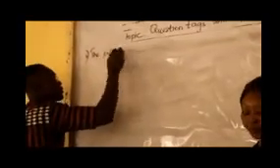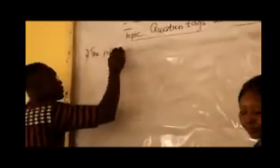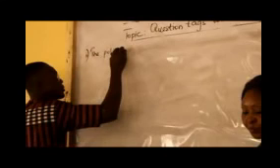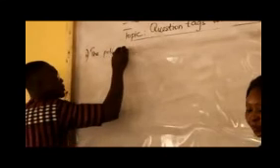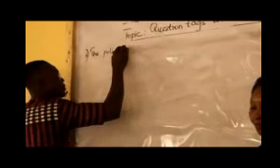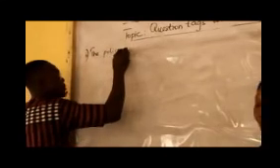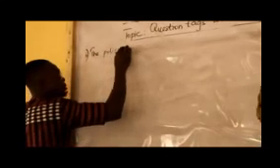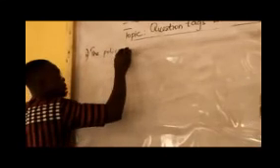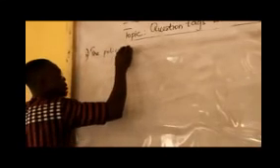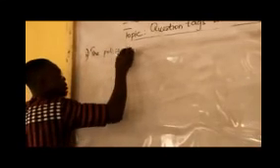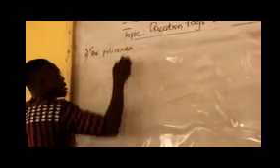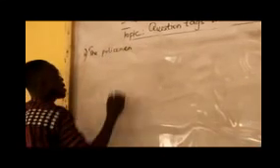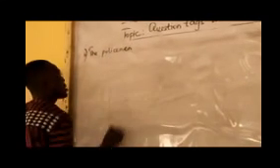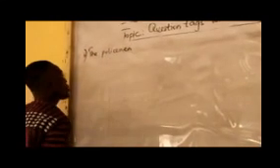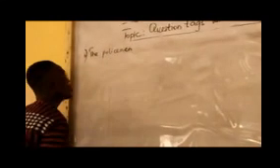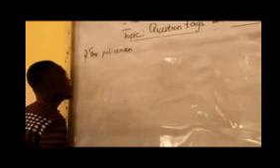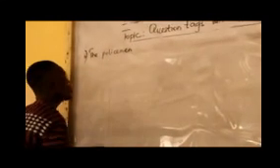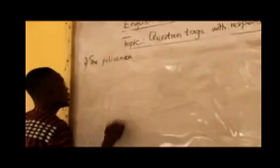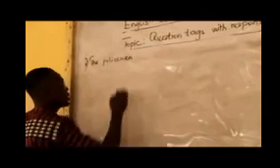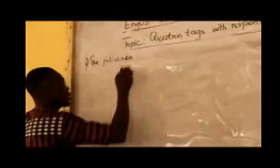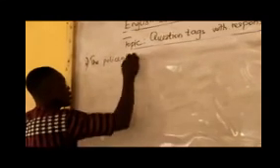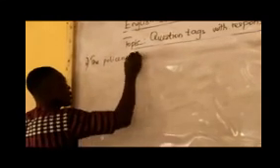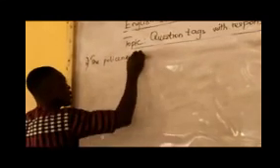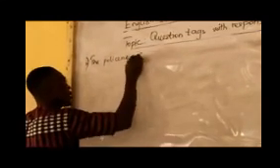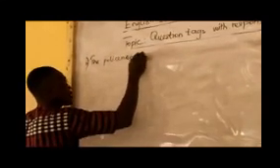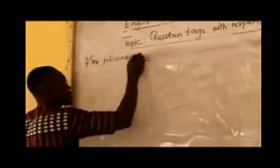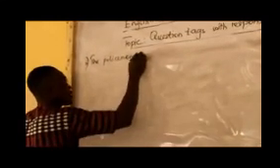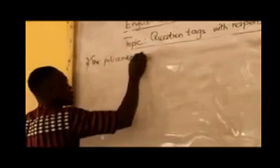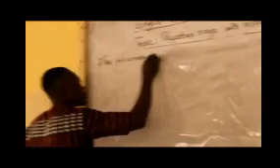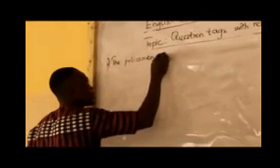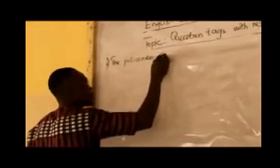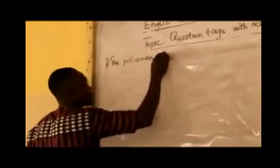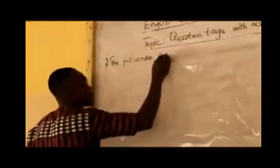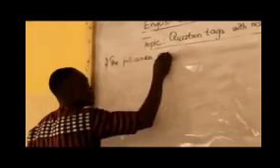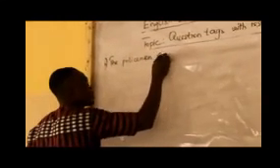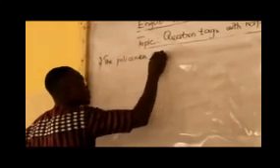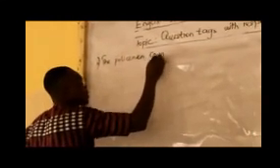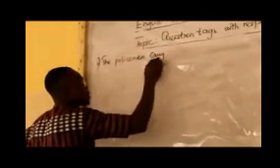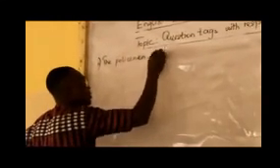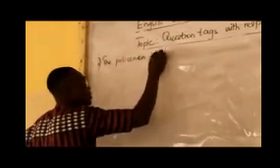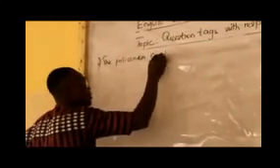Man. The policeman caught